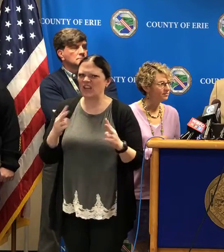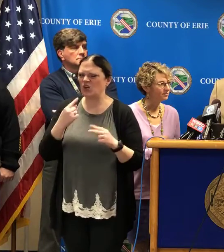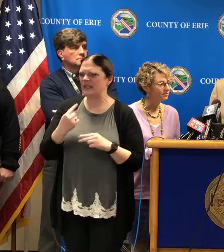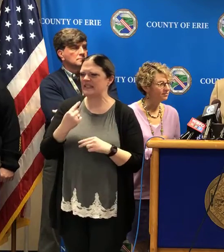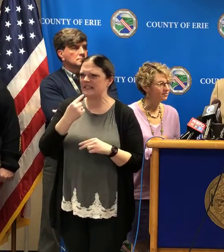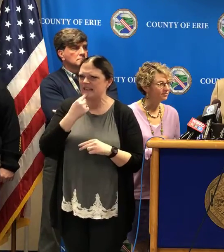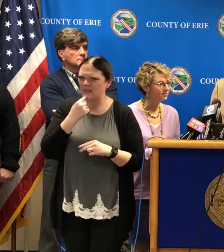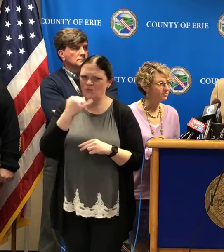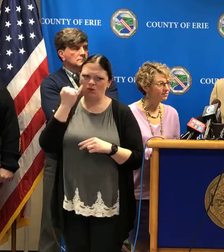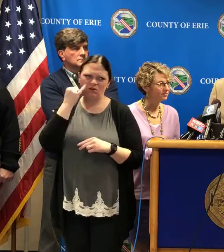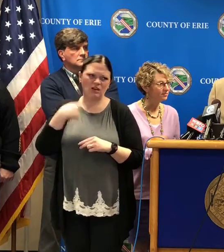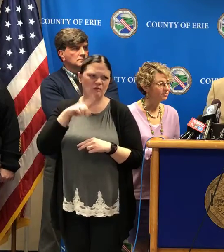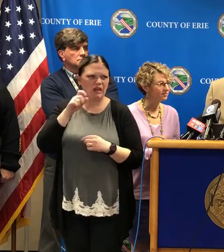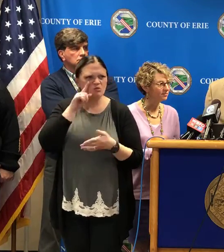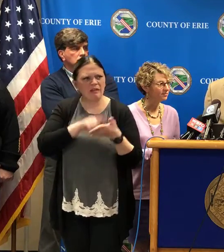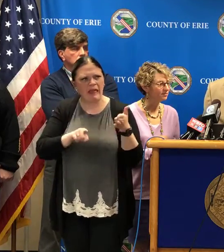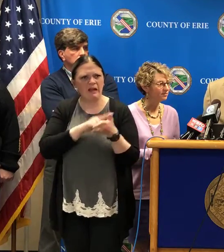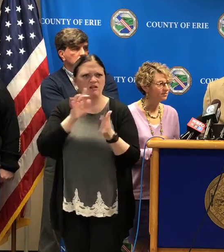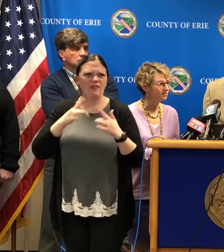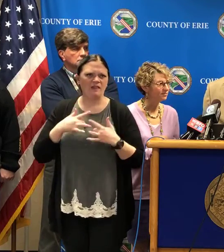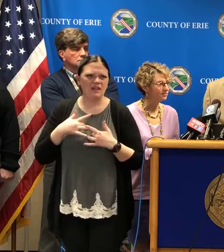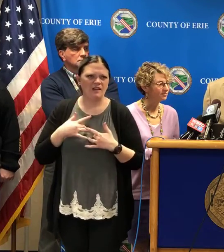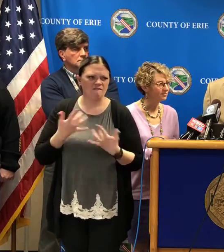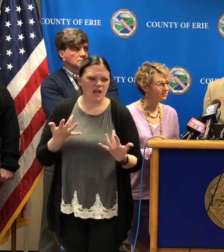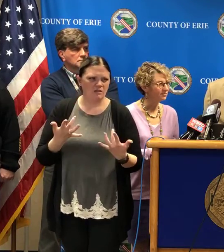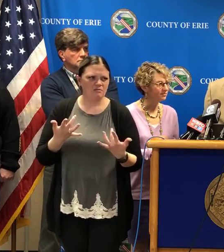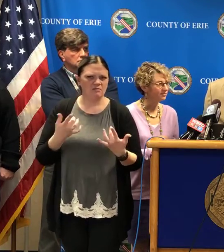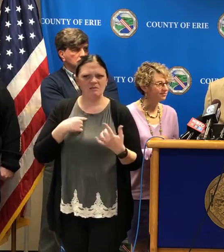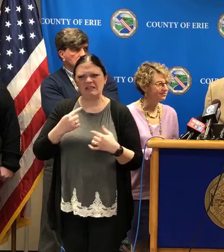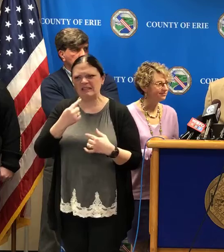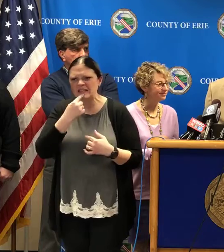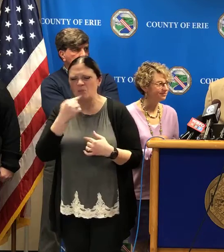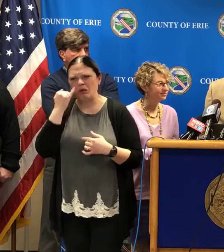if we had to cancel the event. It'd be very disappointing if you died,